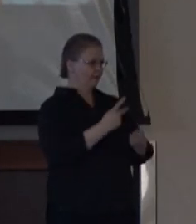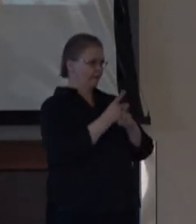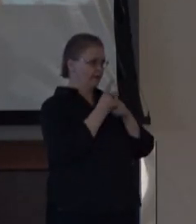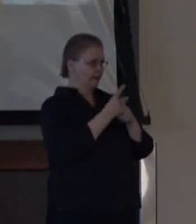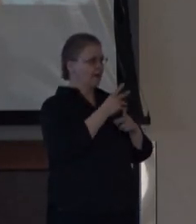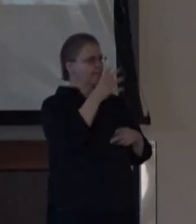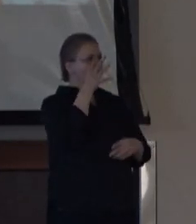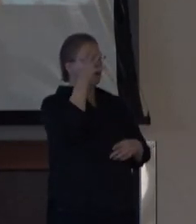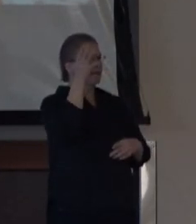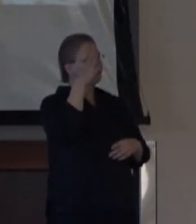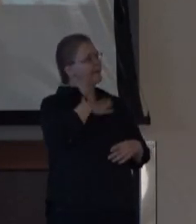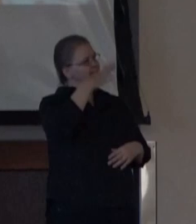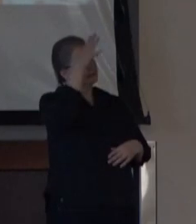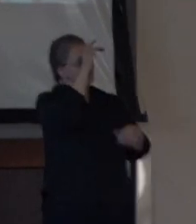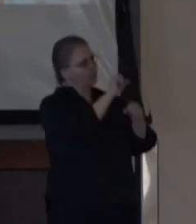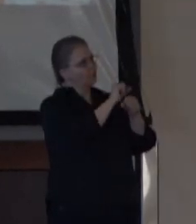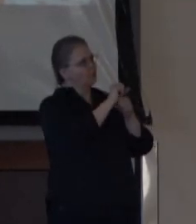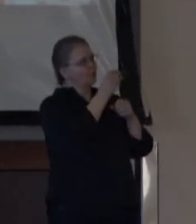worked in